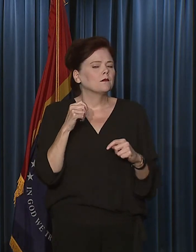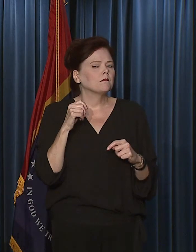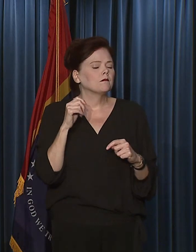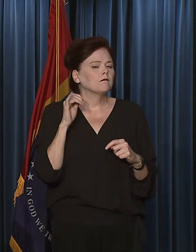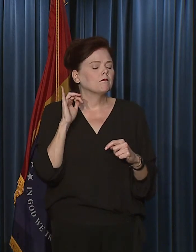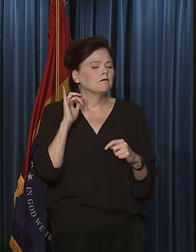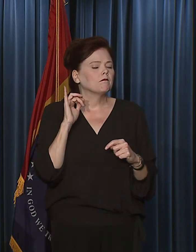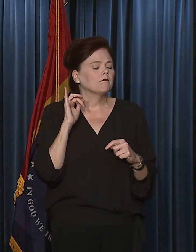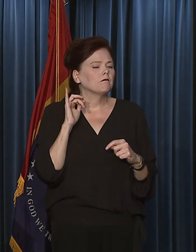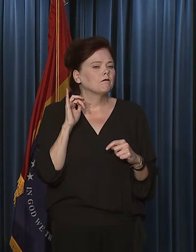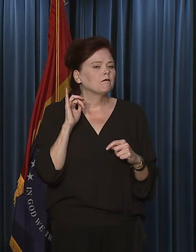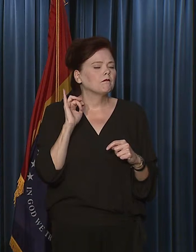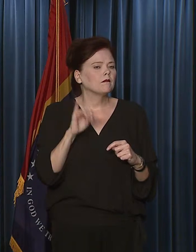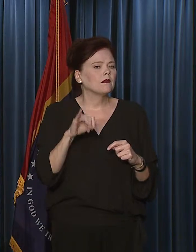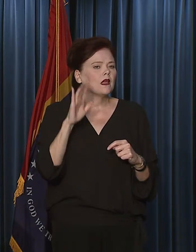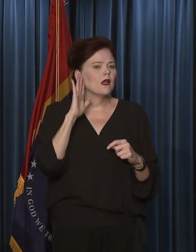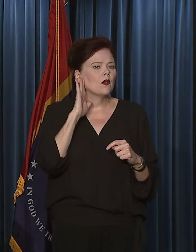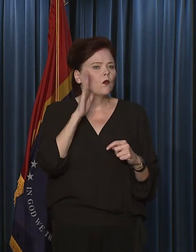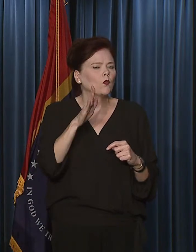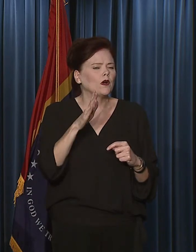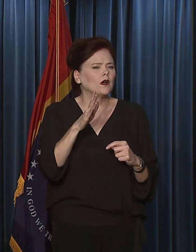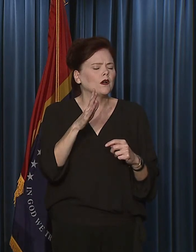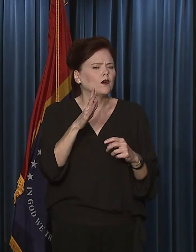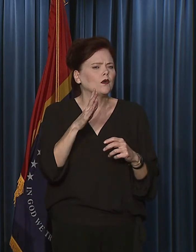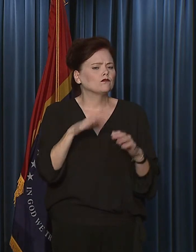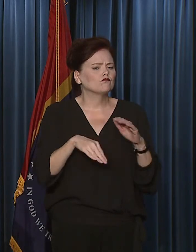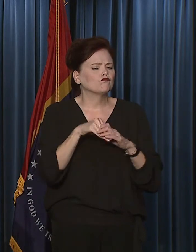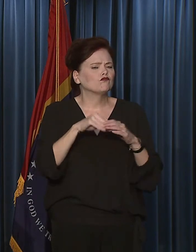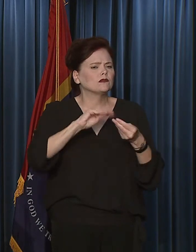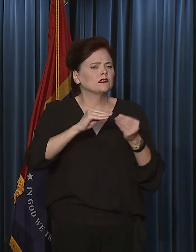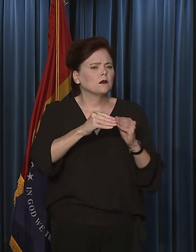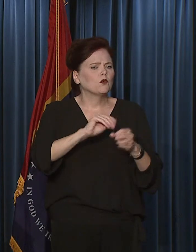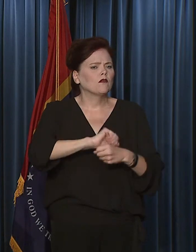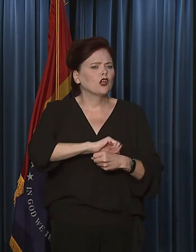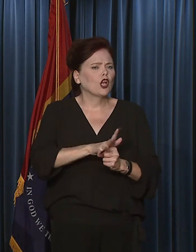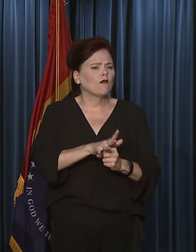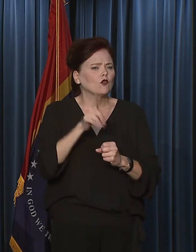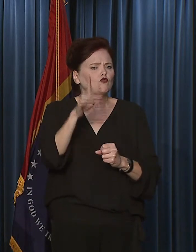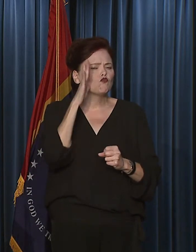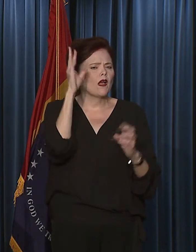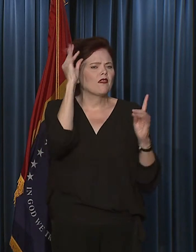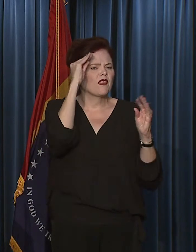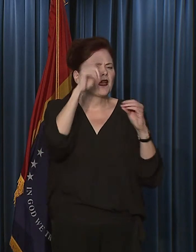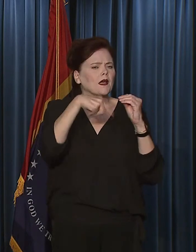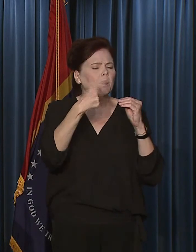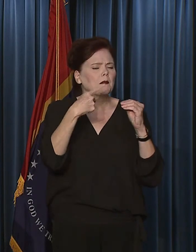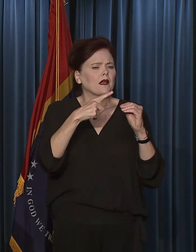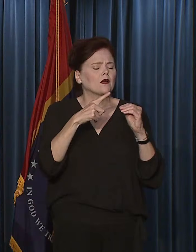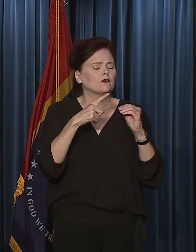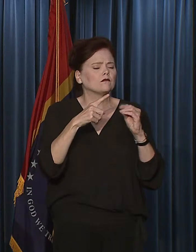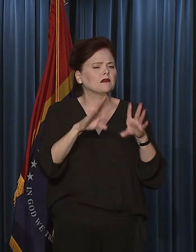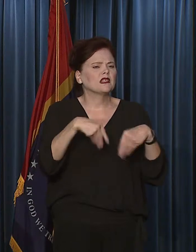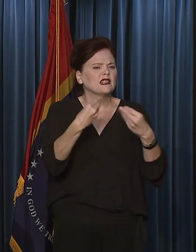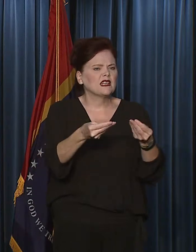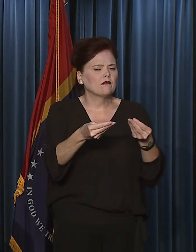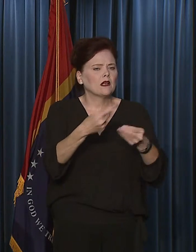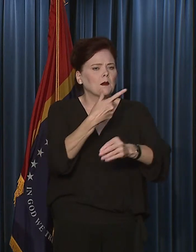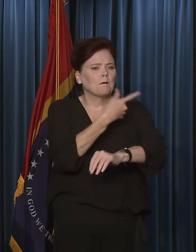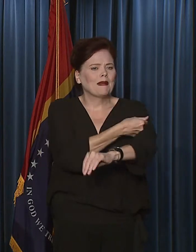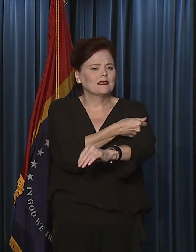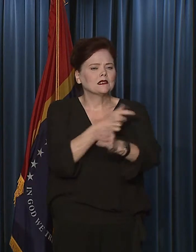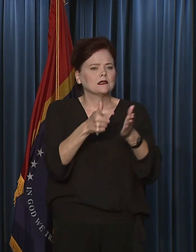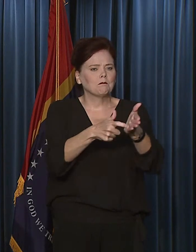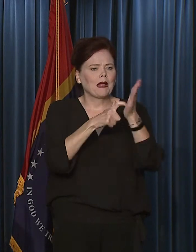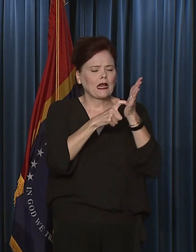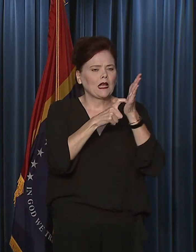would get to the number of COVIDs that you would think about issuing a vaccine